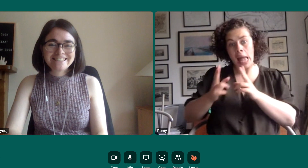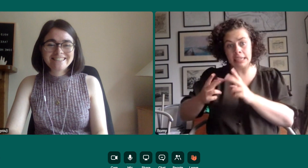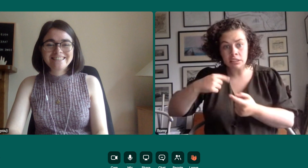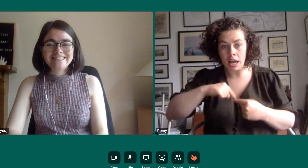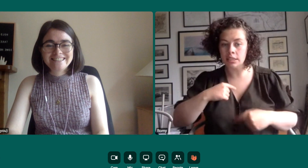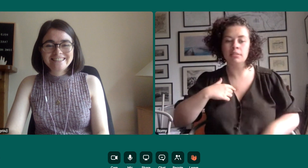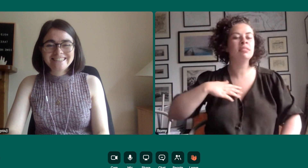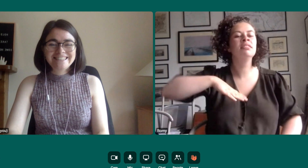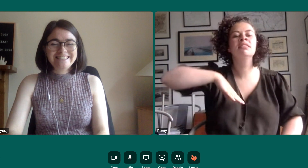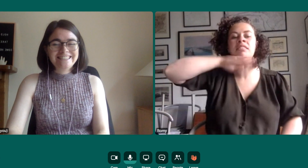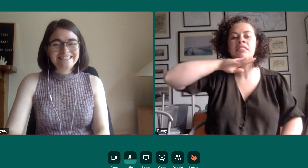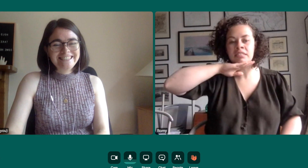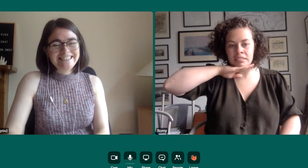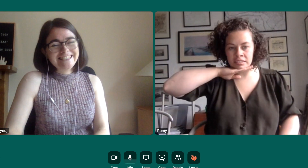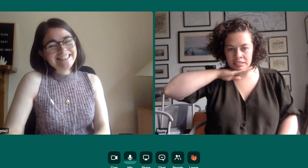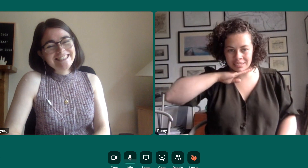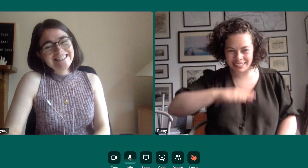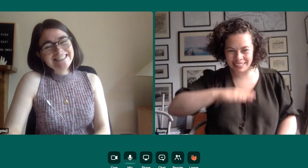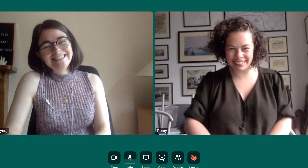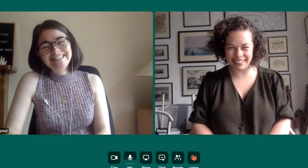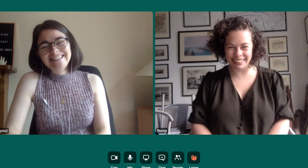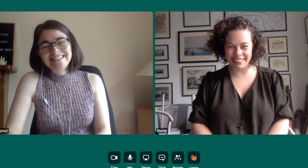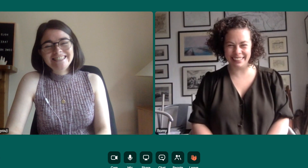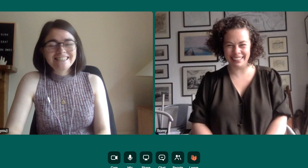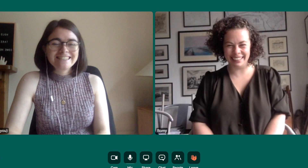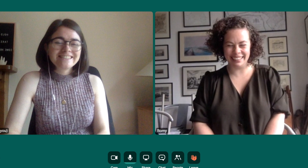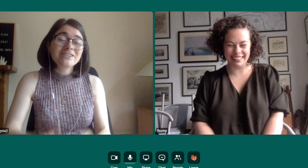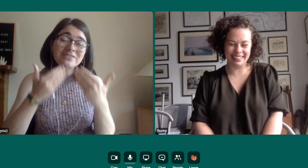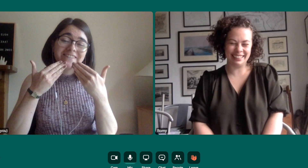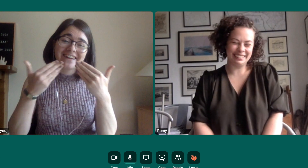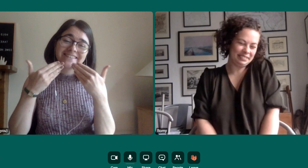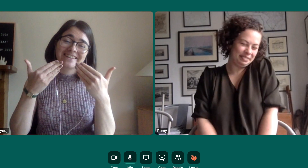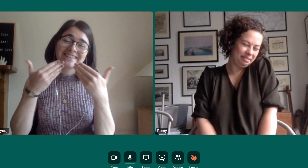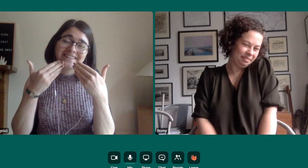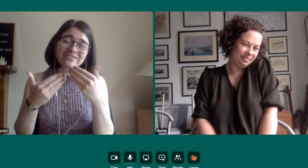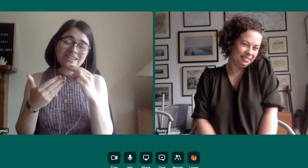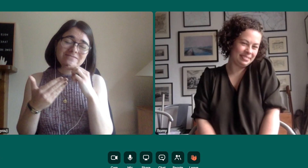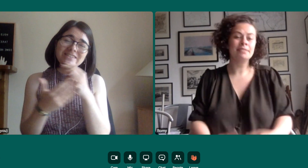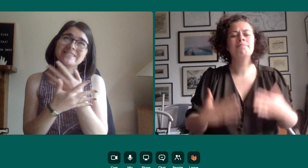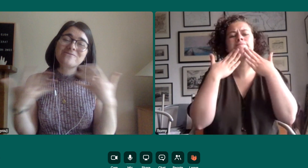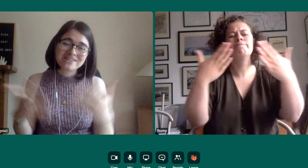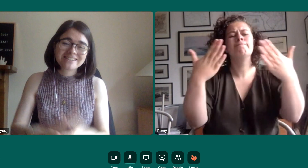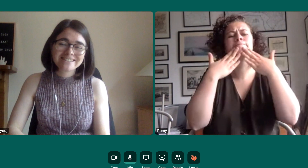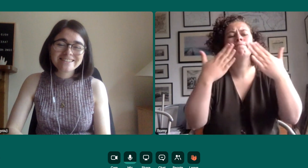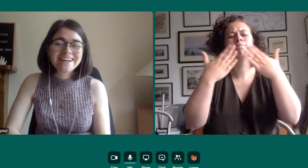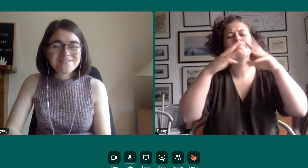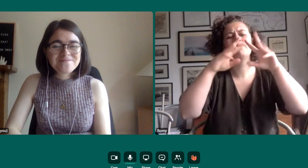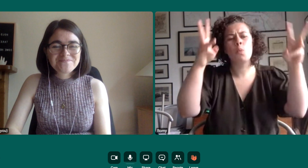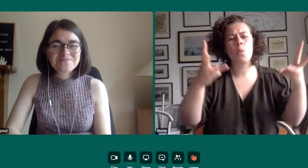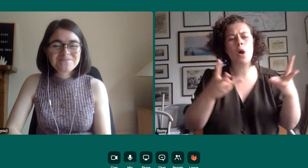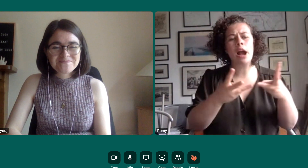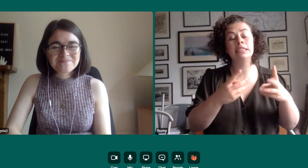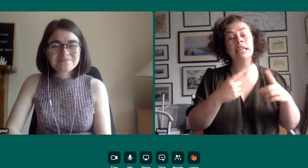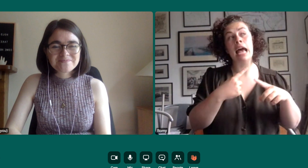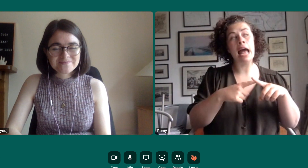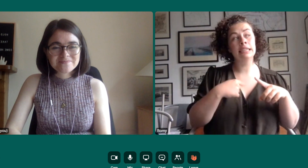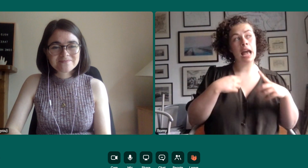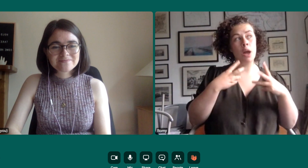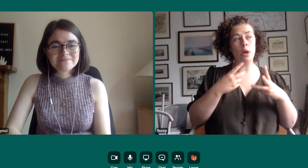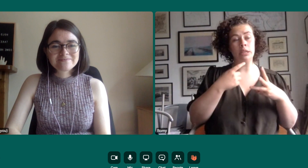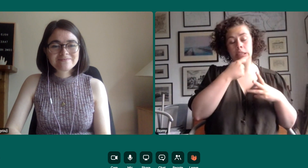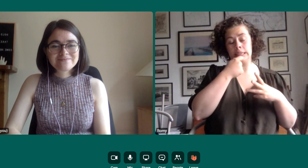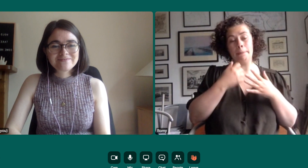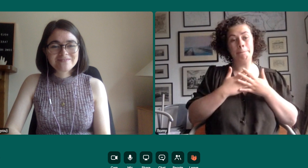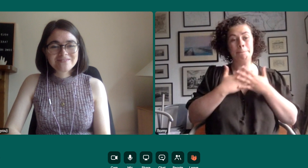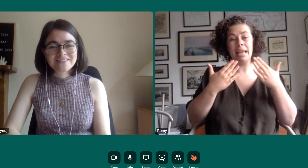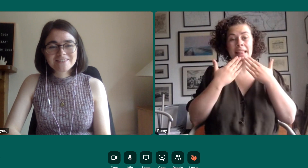Fully respect that. But thank you. It means so much. It does. So much. And speaking of appreciation, we have to say a big thank you to Roy Maguire, who was